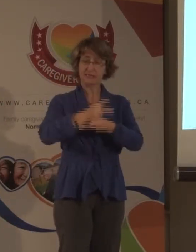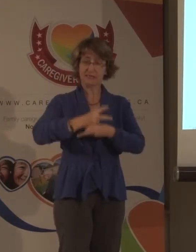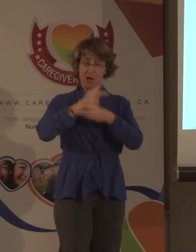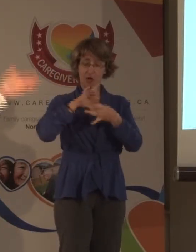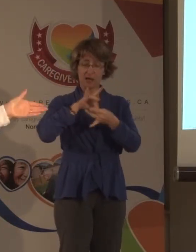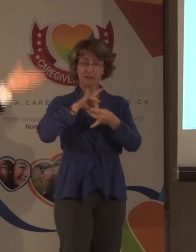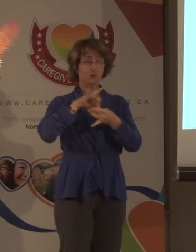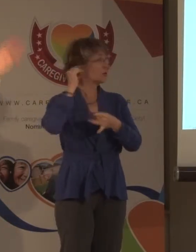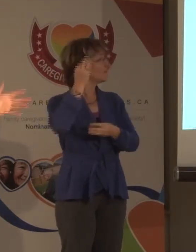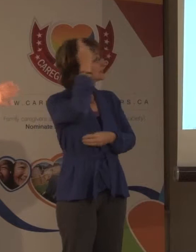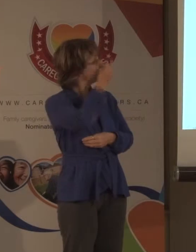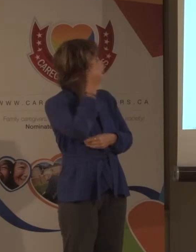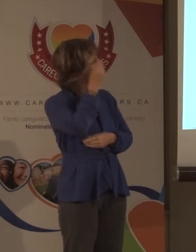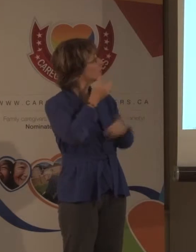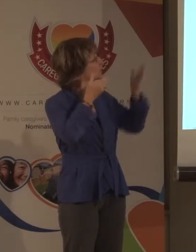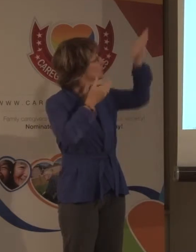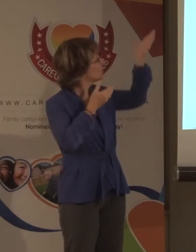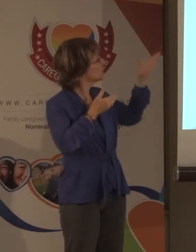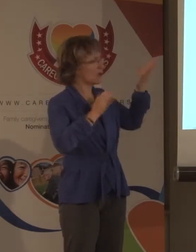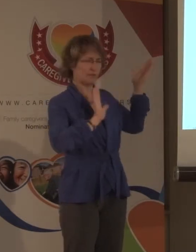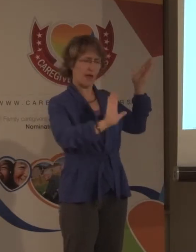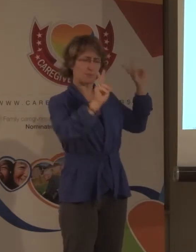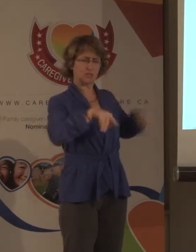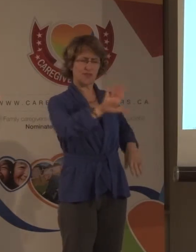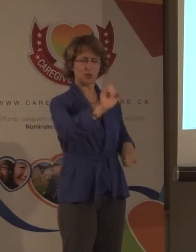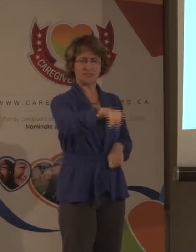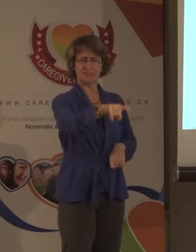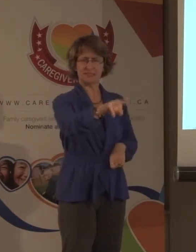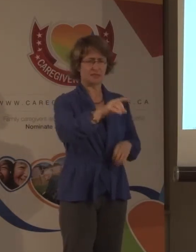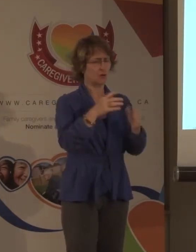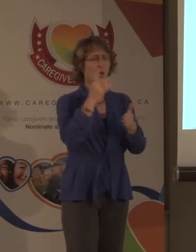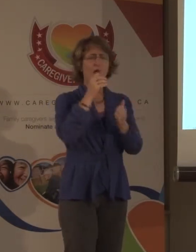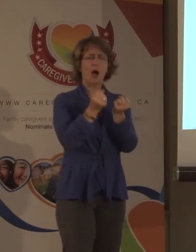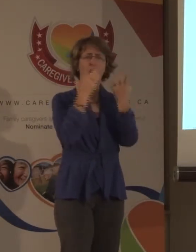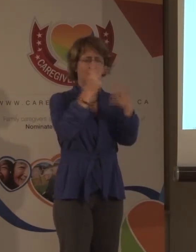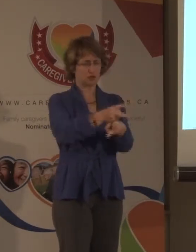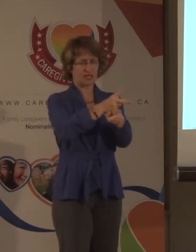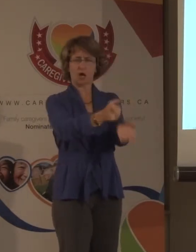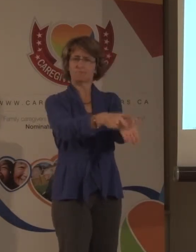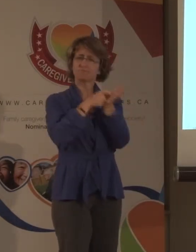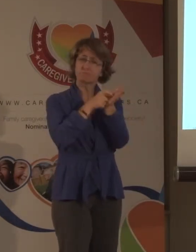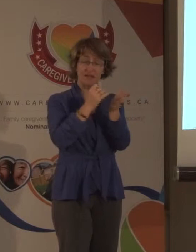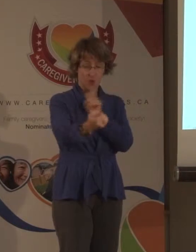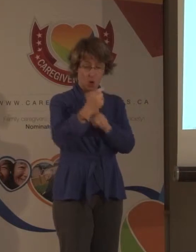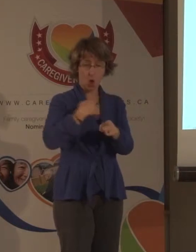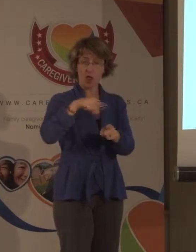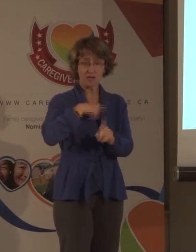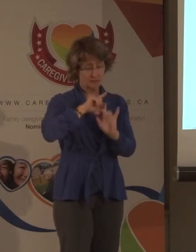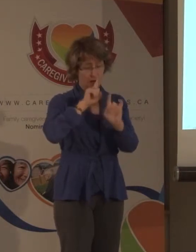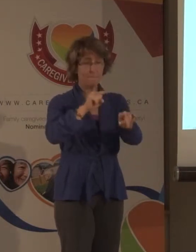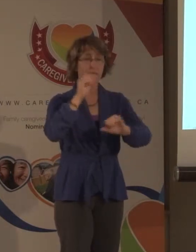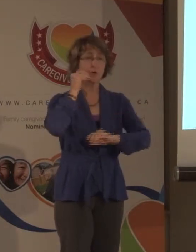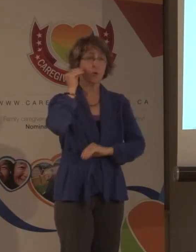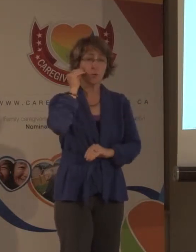consider, these are the things that we look at. What are the needs? What is the level of care that that person needs? When they call Care Connect to come in to a